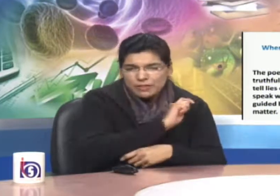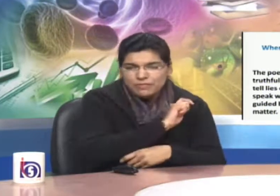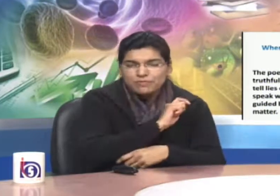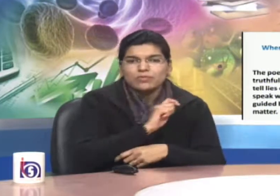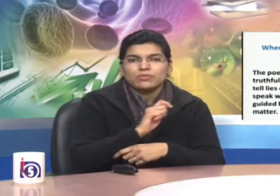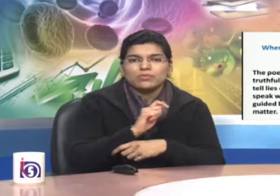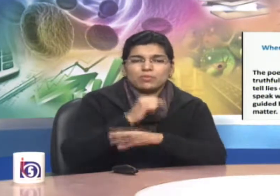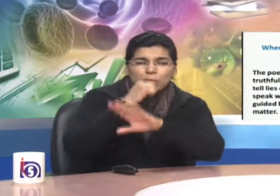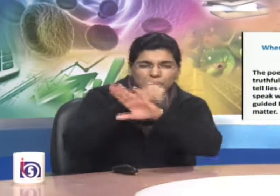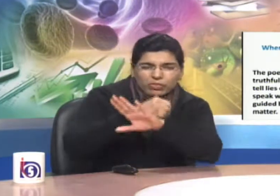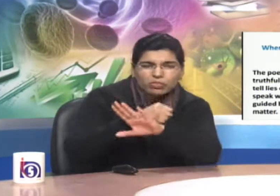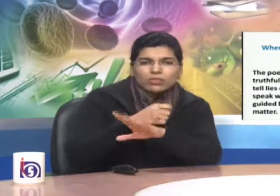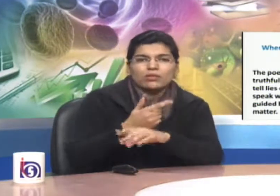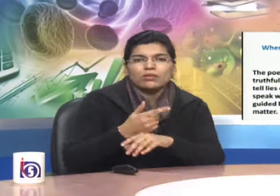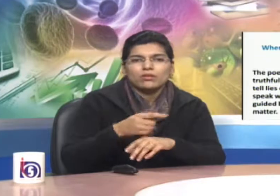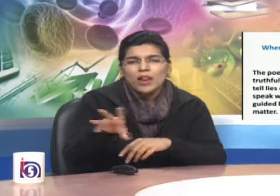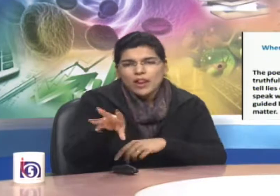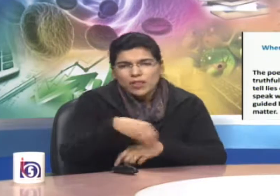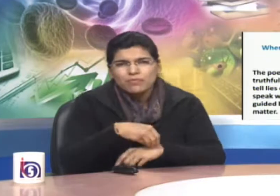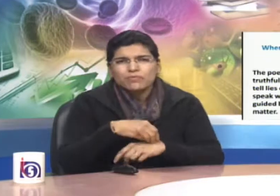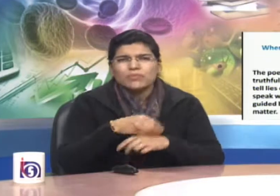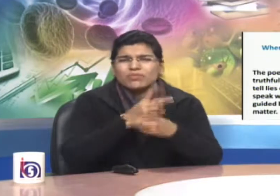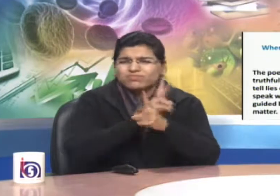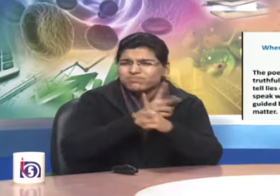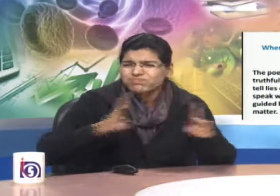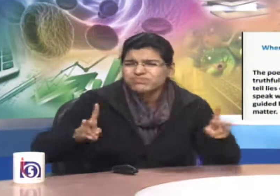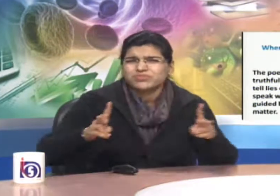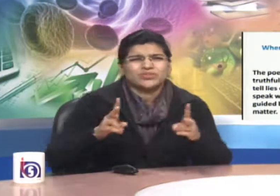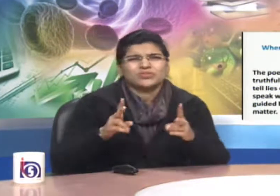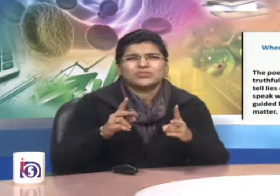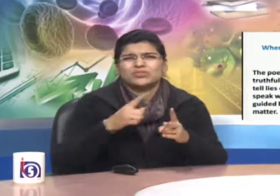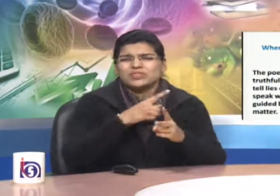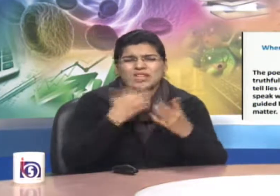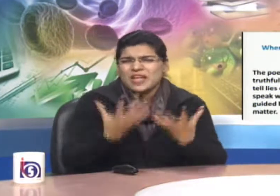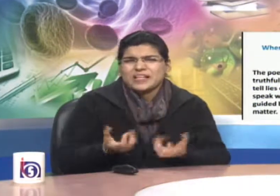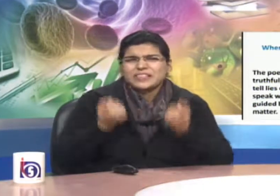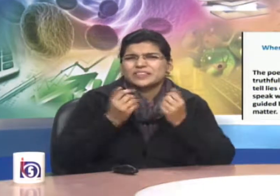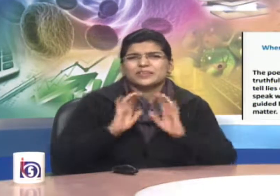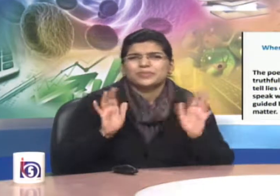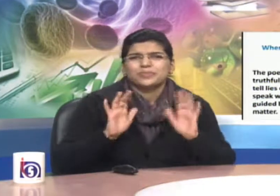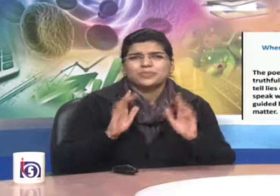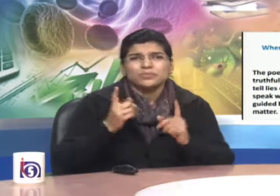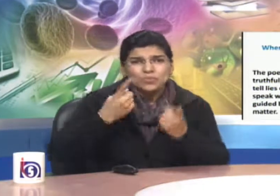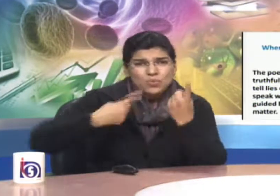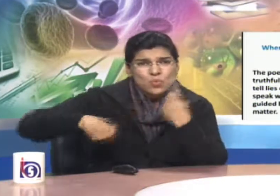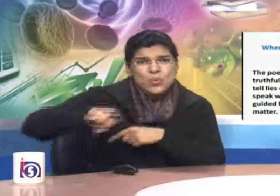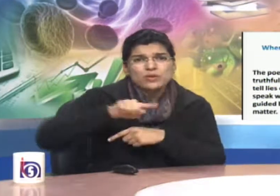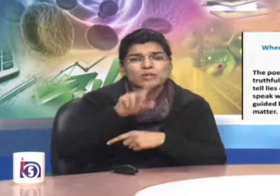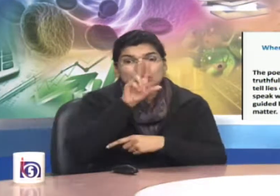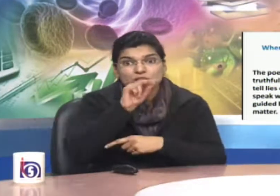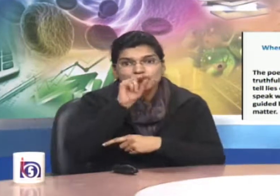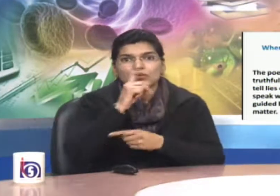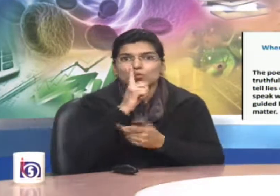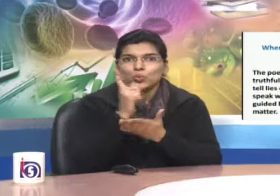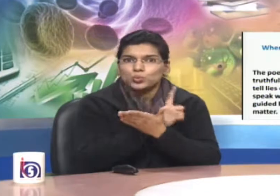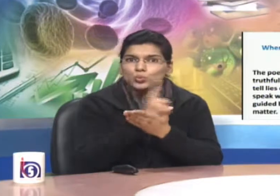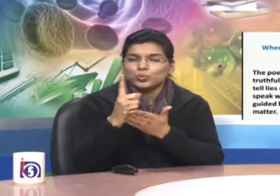and sincere. They should not tell lies and be hypocrites. They should